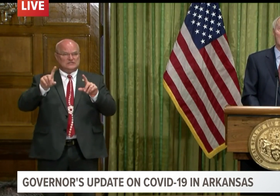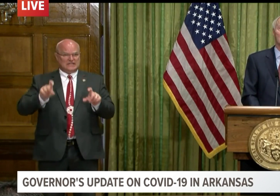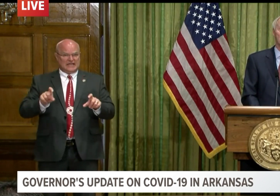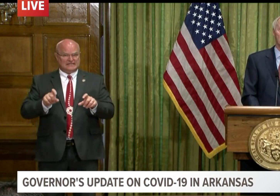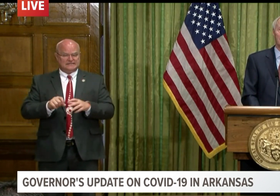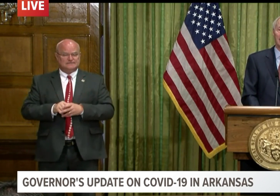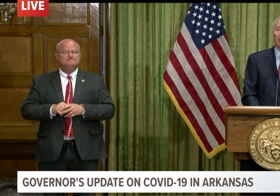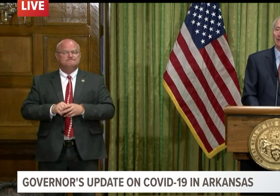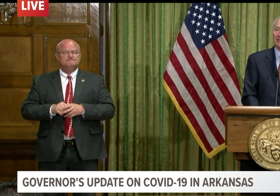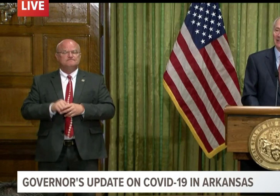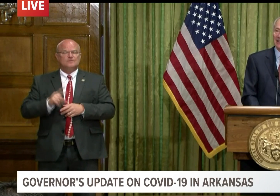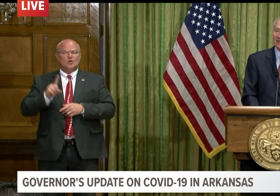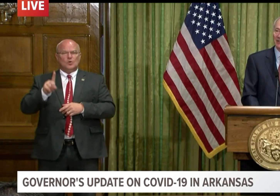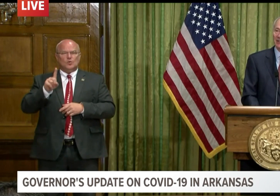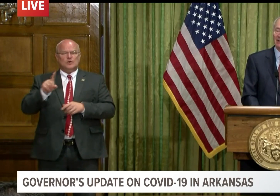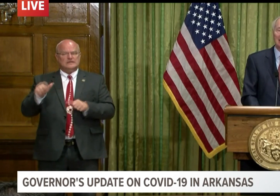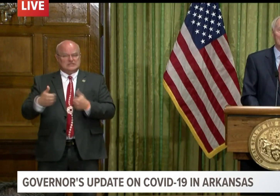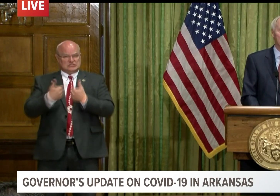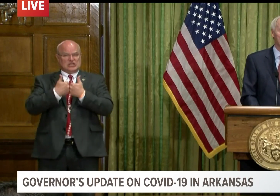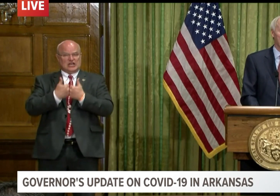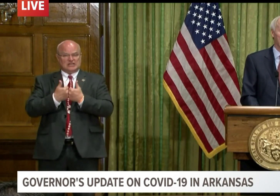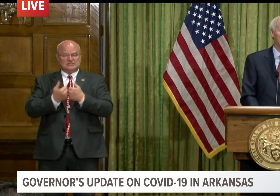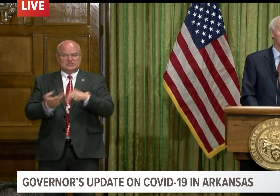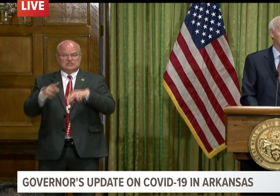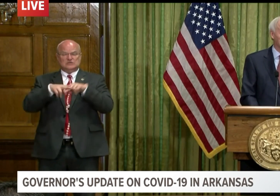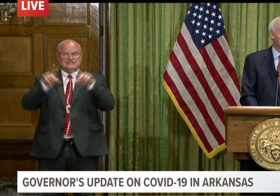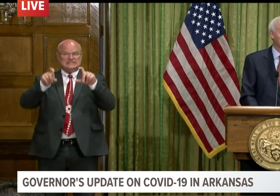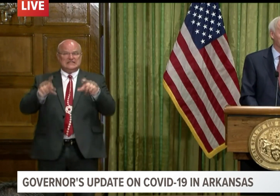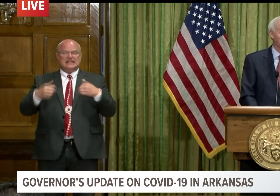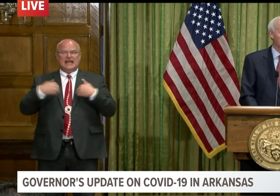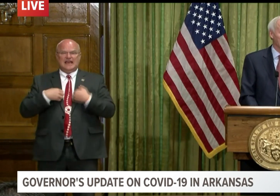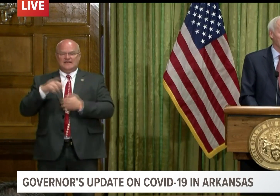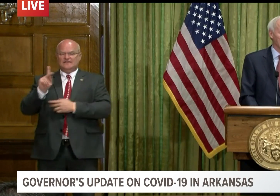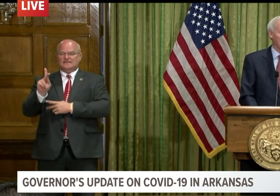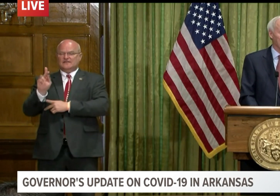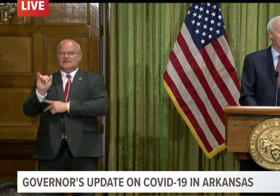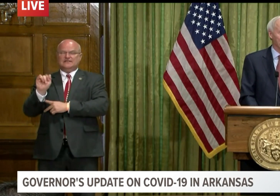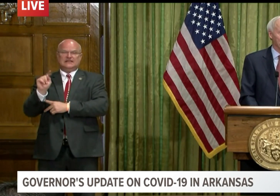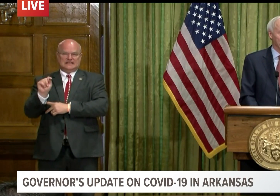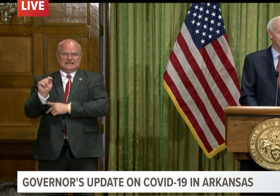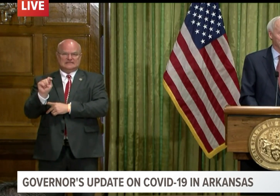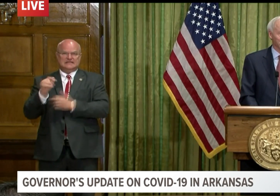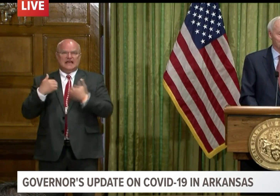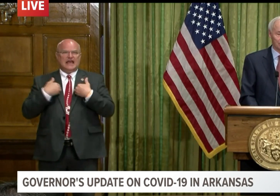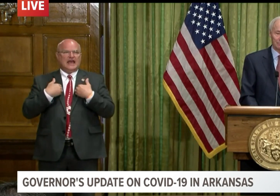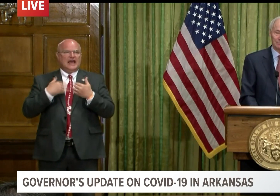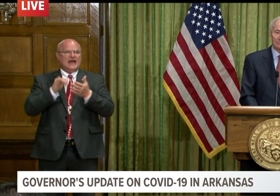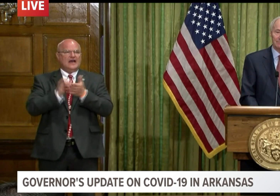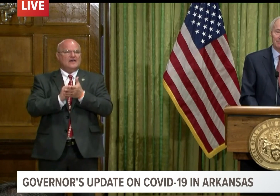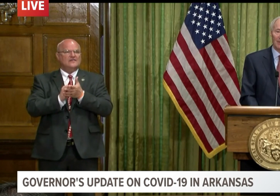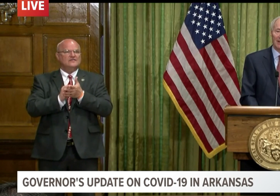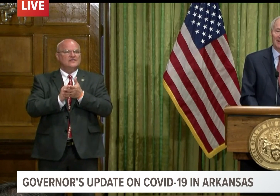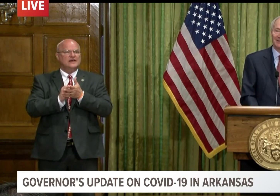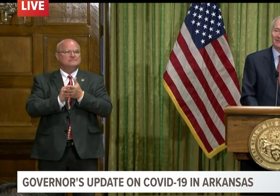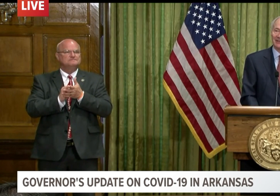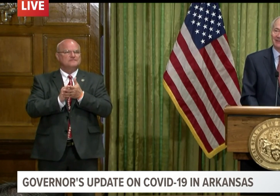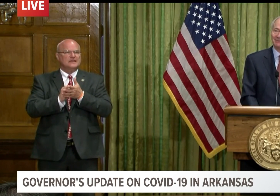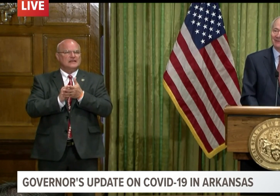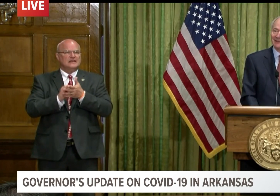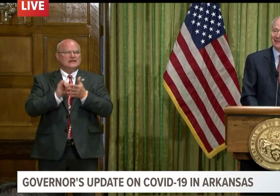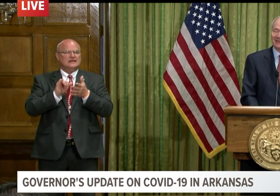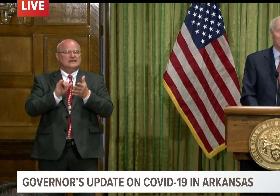the challenges in increasing testing is to have the kits, to have the